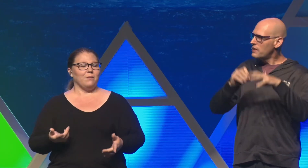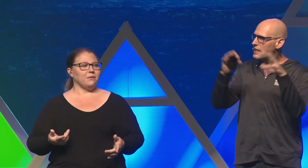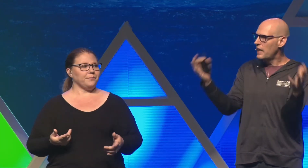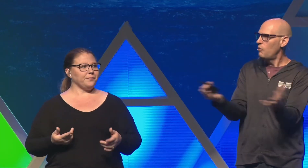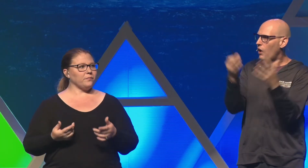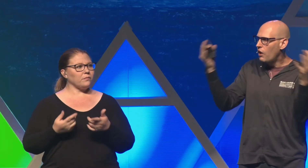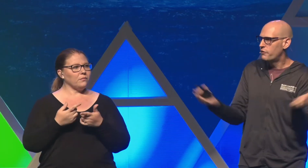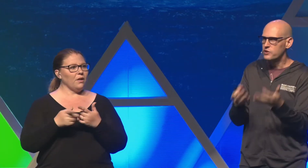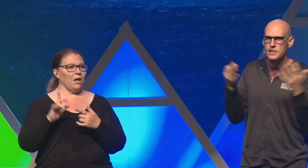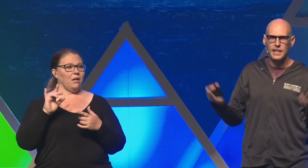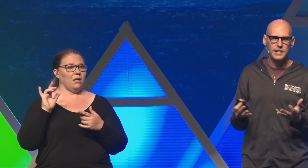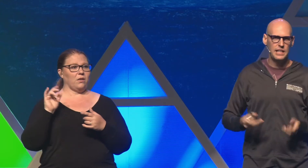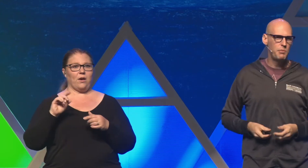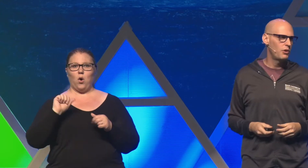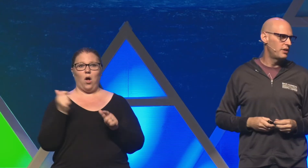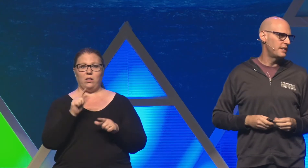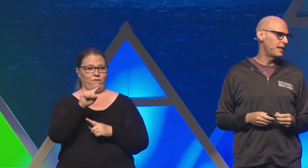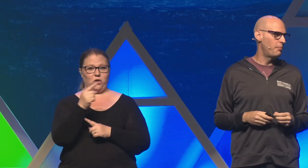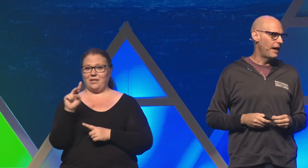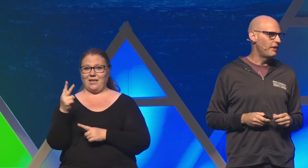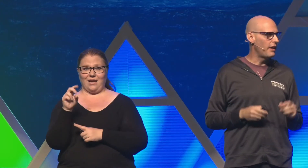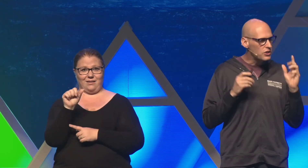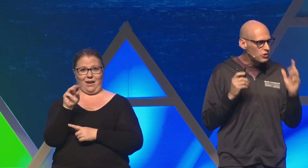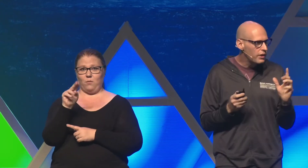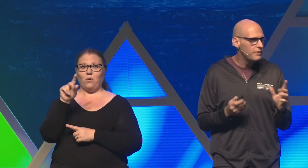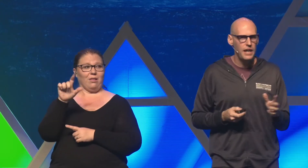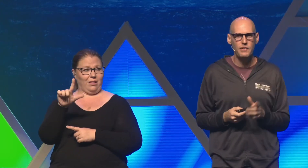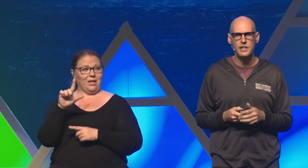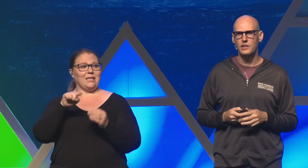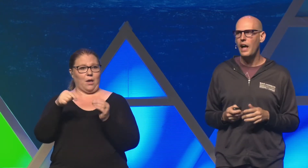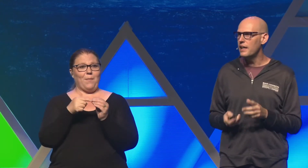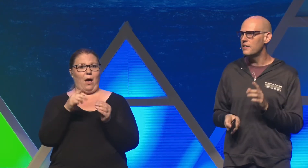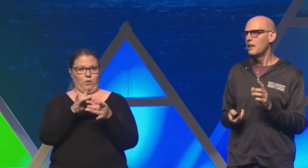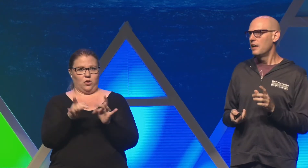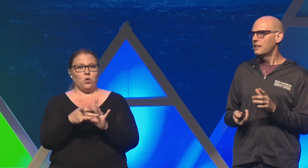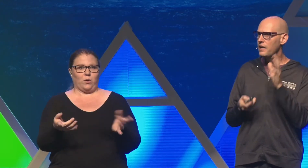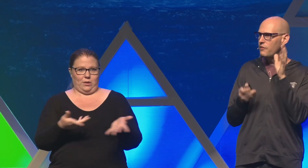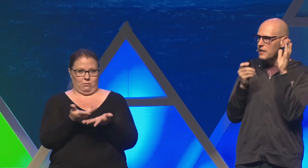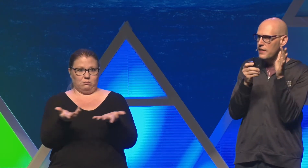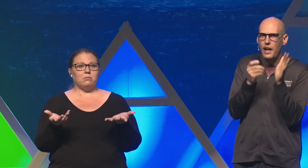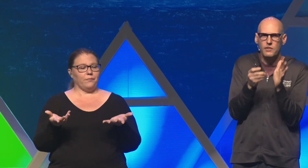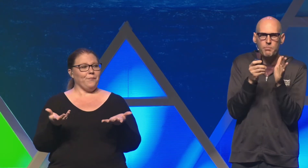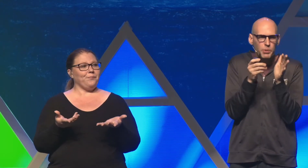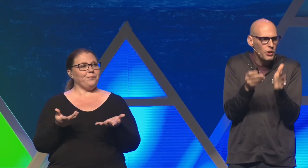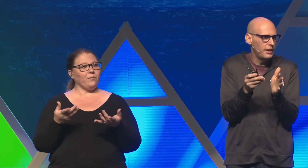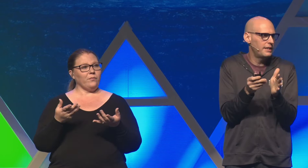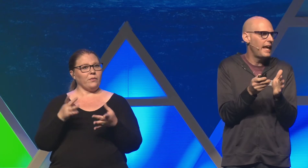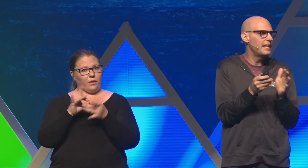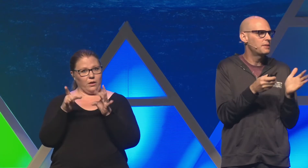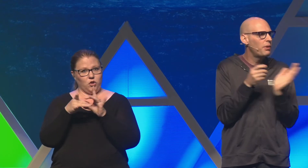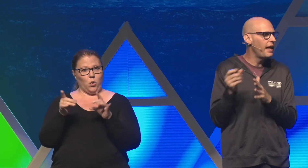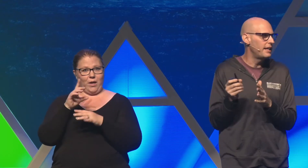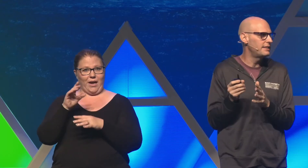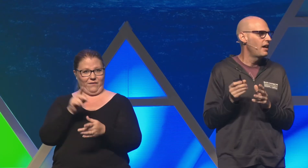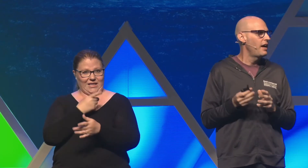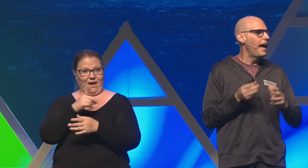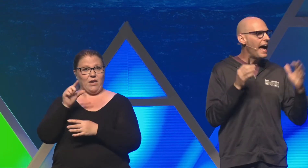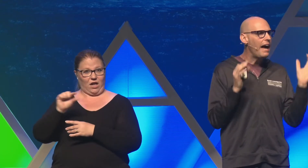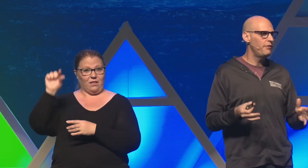And so that's kind of what all of 1 and 2 Samuel is about. Now, the story of David and Goliath, kind of in that book, takes